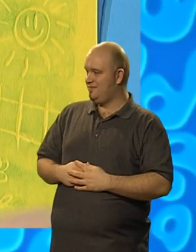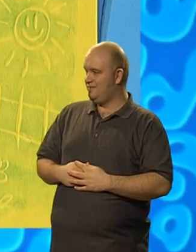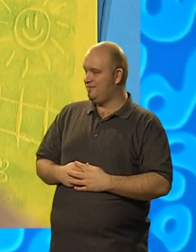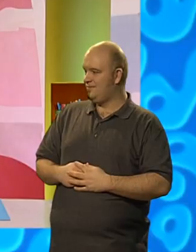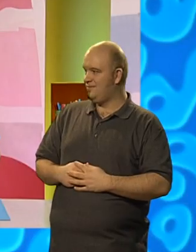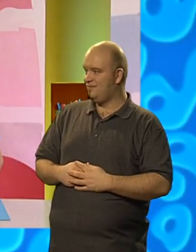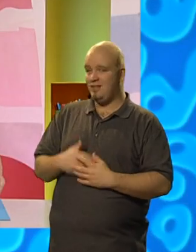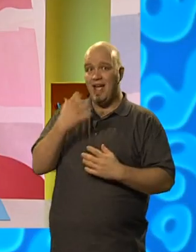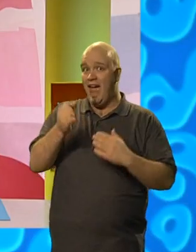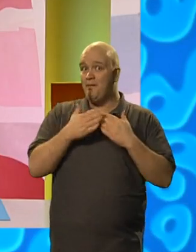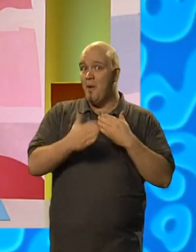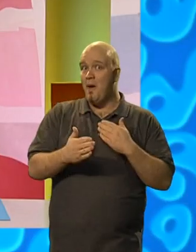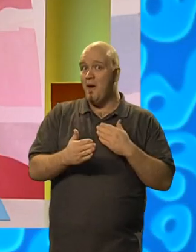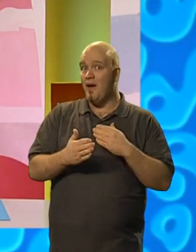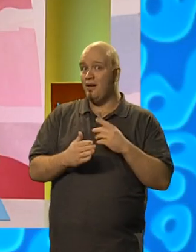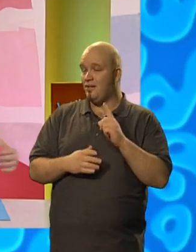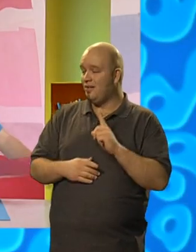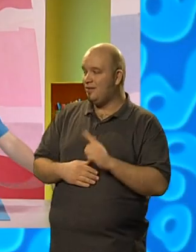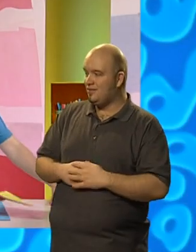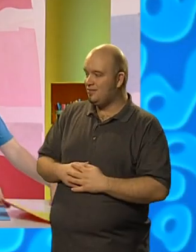And there's more. Check this out.